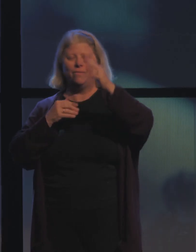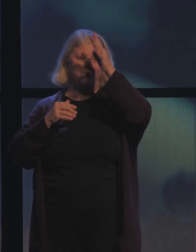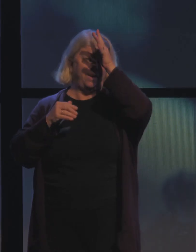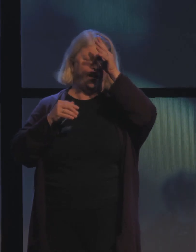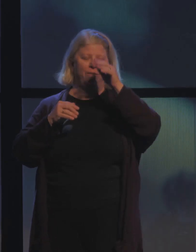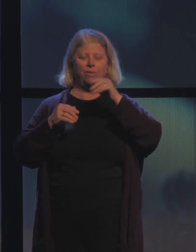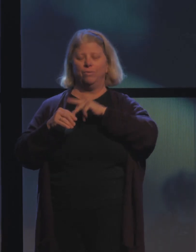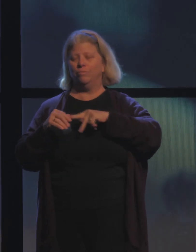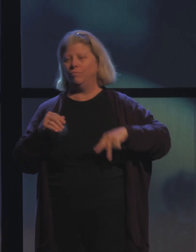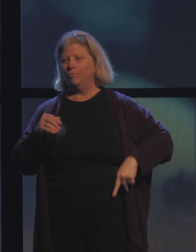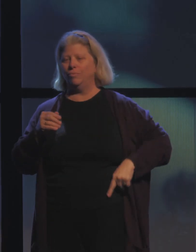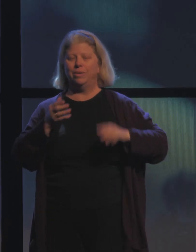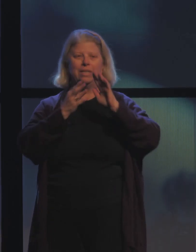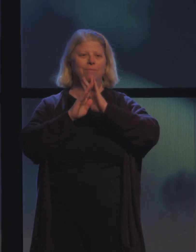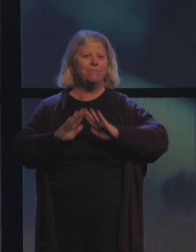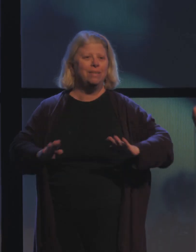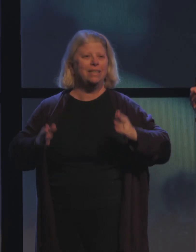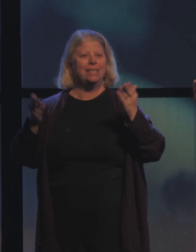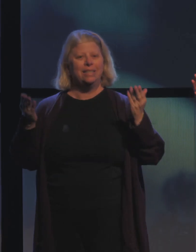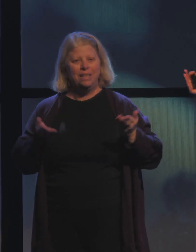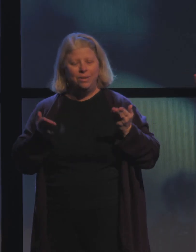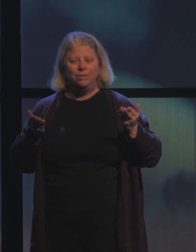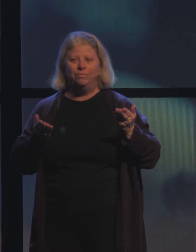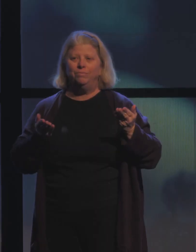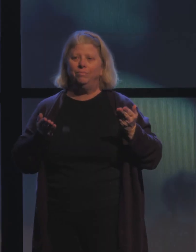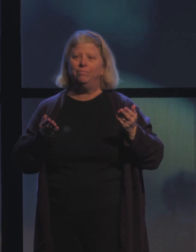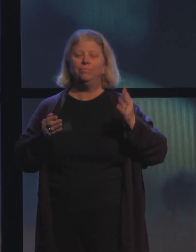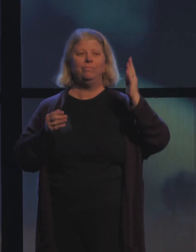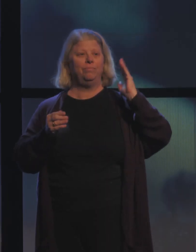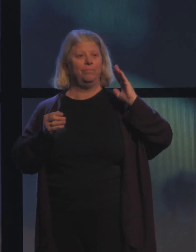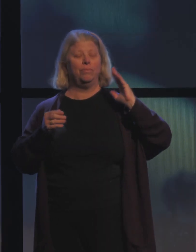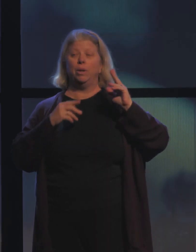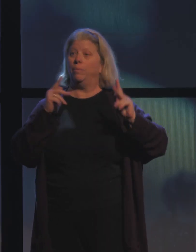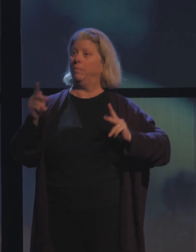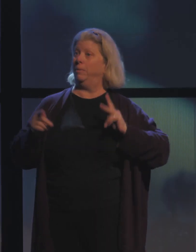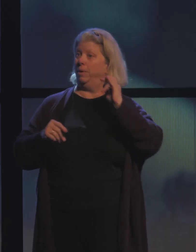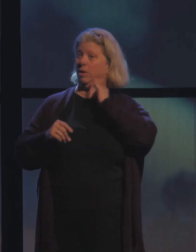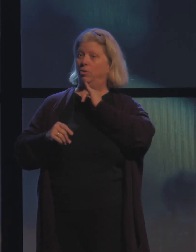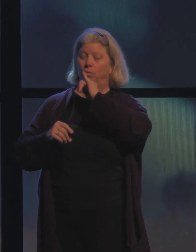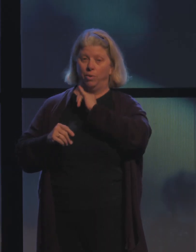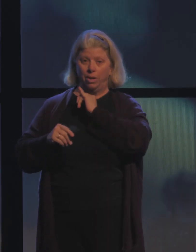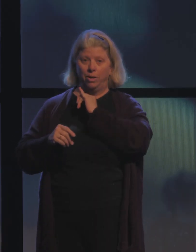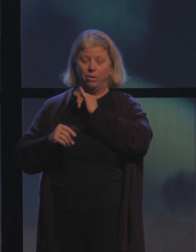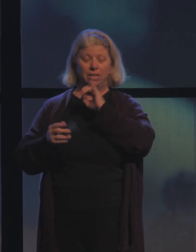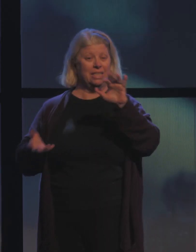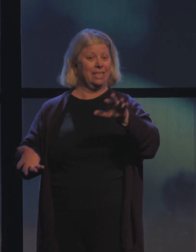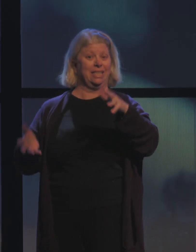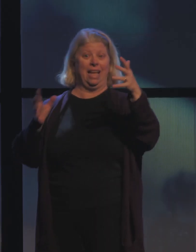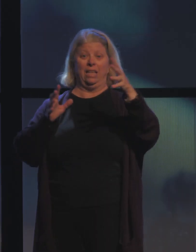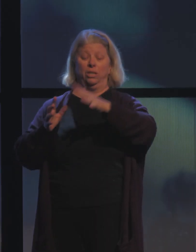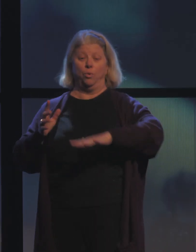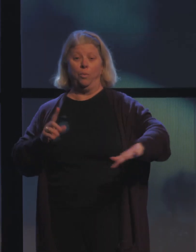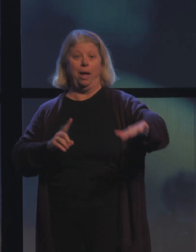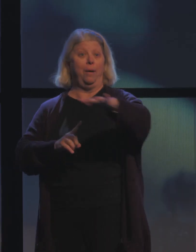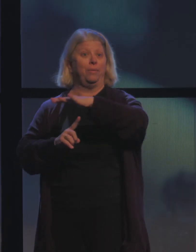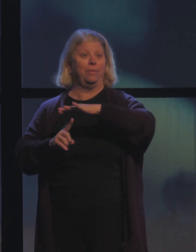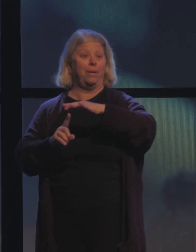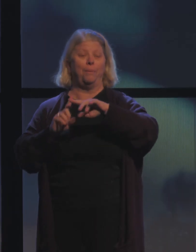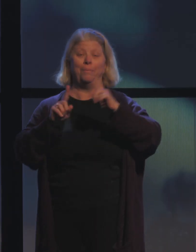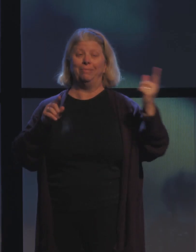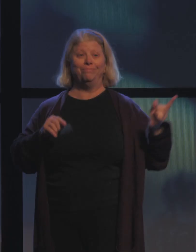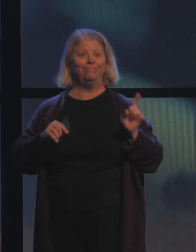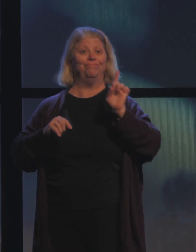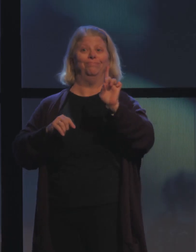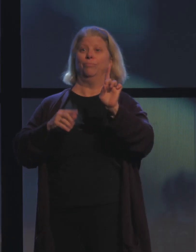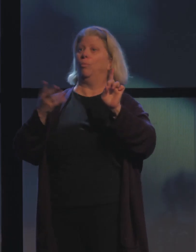Prince of Peace is near. That there was, for the people of Israel, just chaos around them, and yet enter